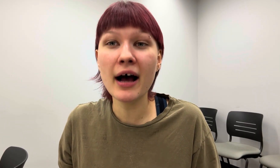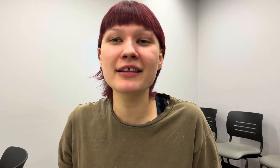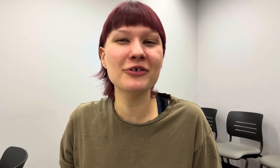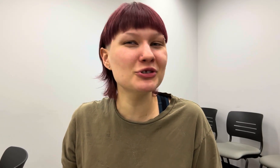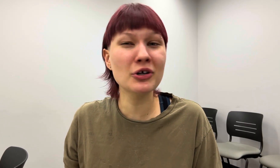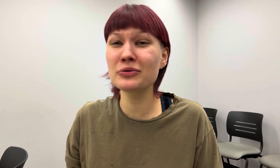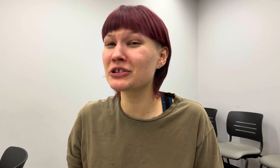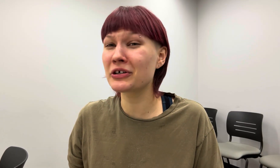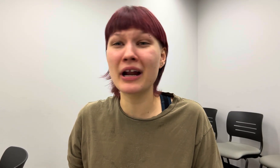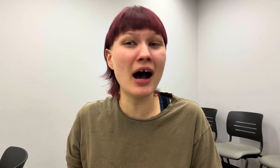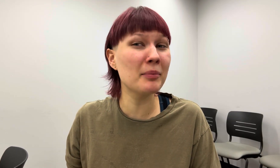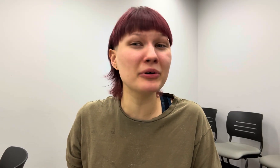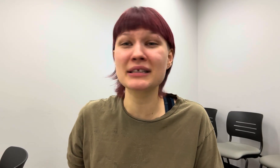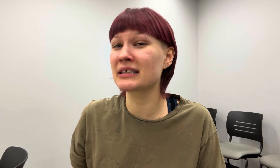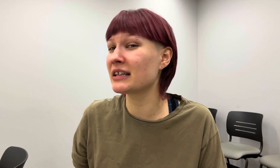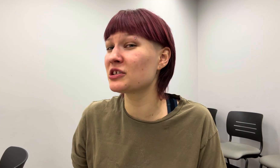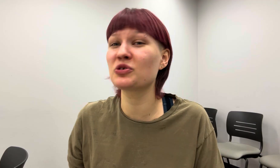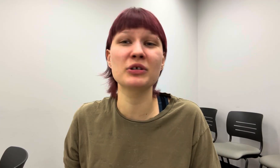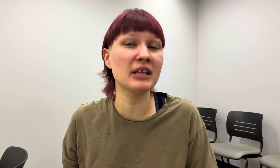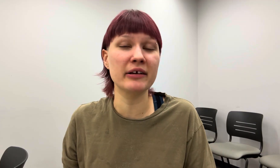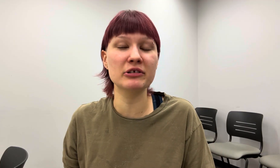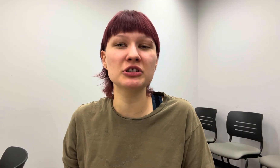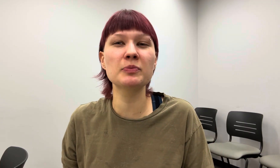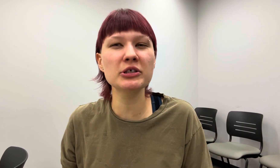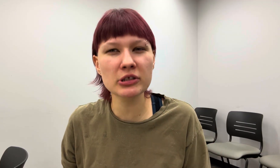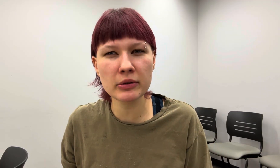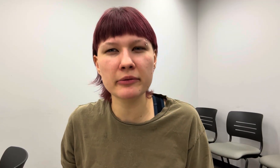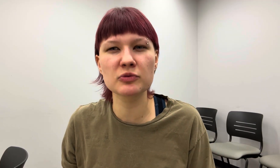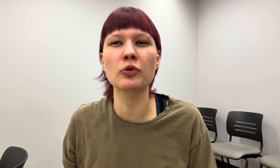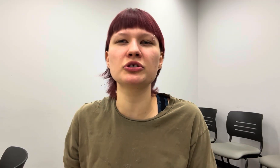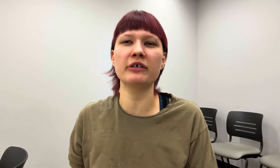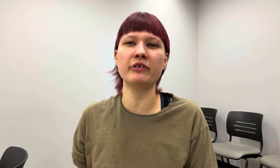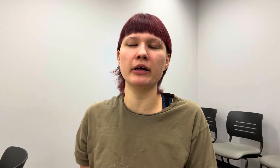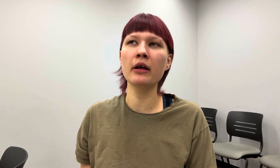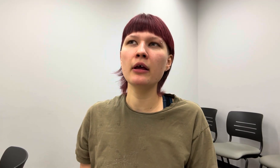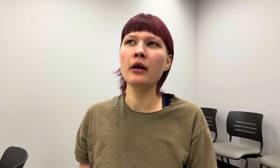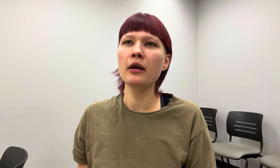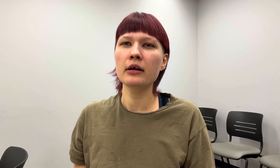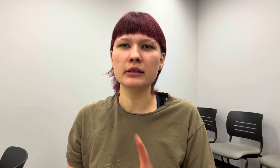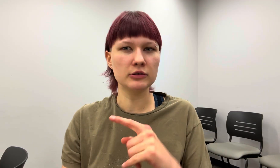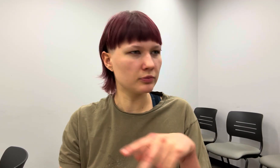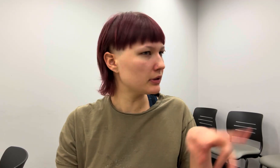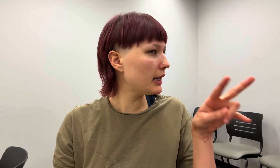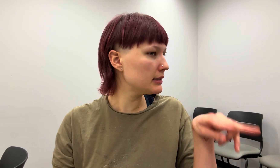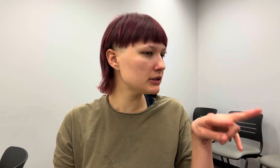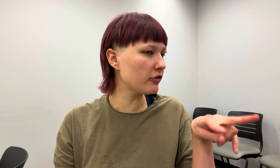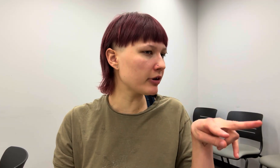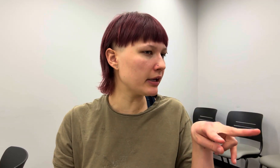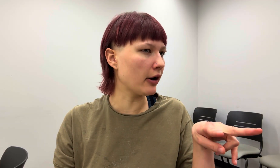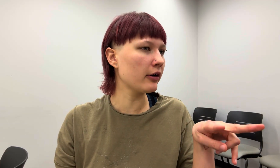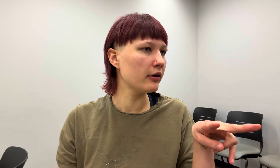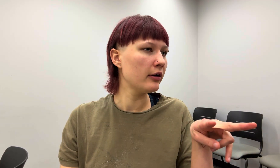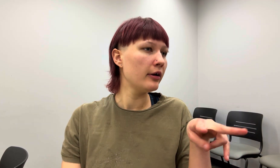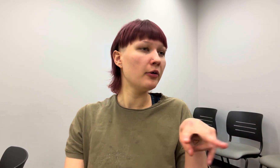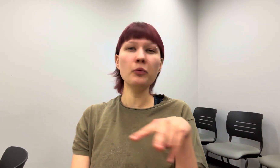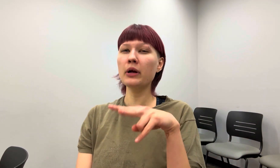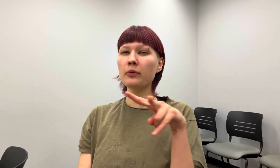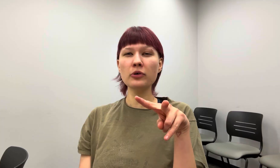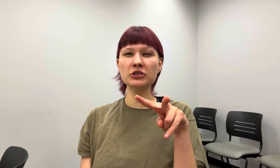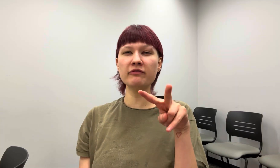Those tones are not present in the source language, especially when I was role shifting, because the gaze is over here. When I role shifted,